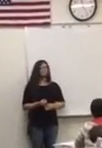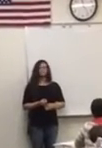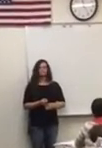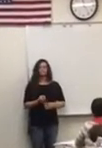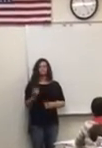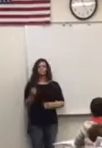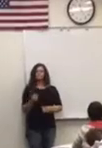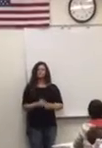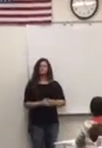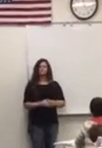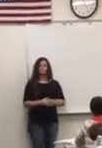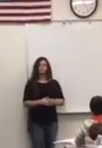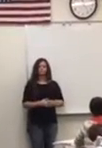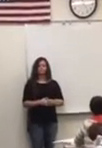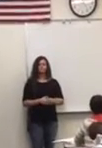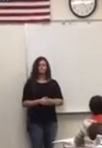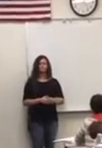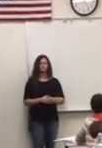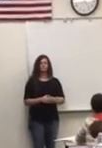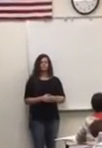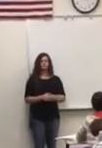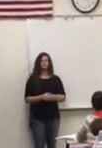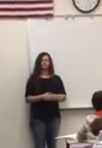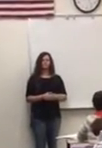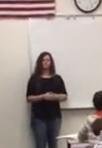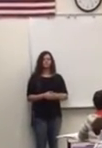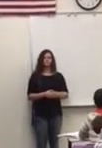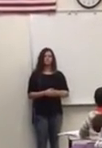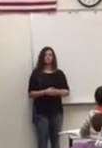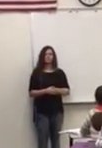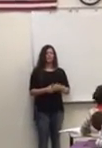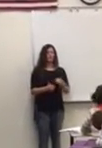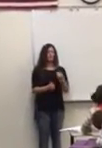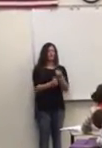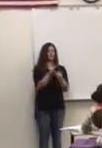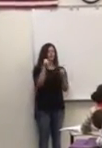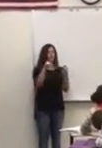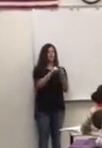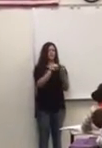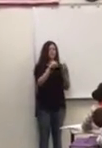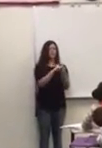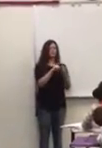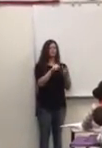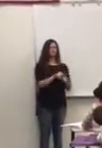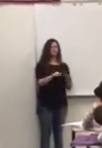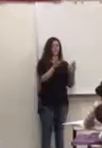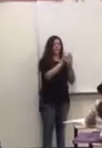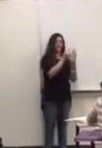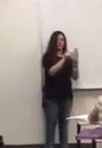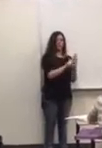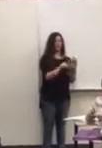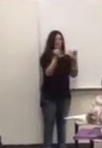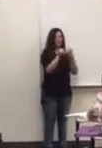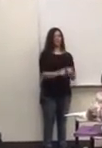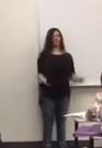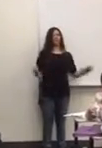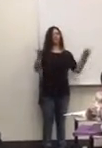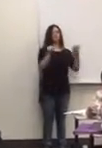Yes, Barrett. Don't have the same background for every slide. All right. Okay, so let's talk about that. As far as consistency